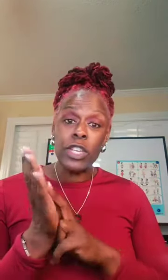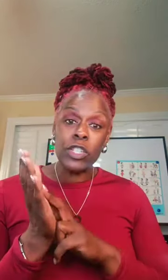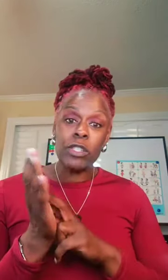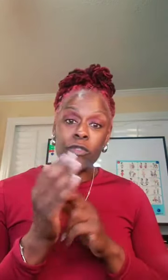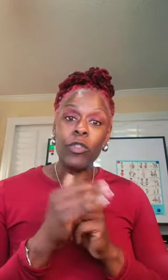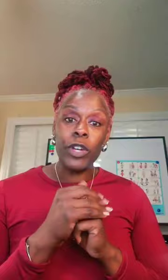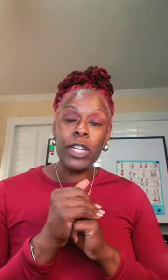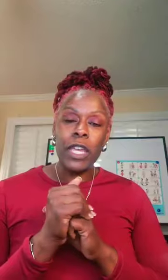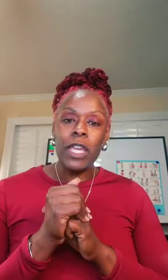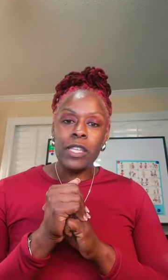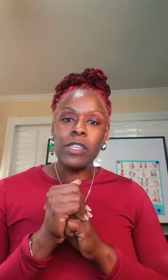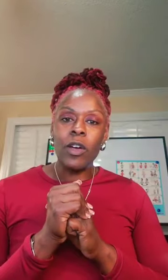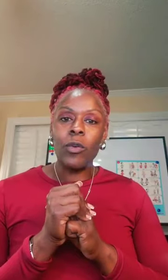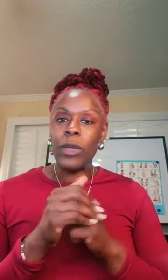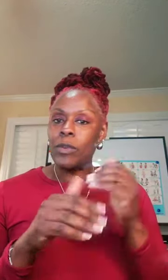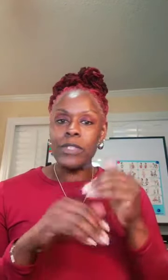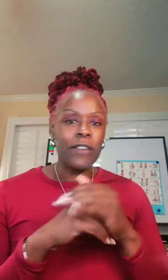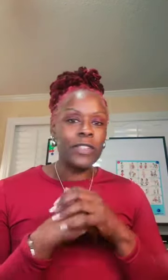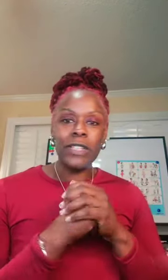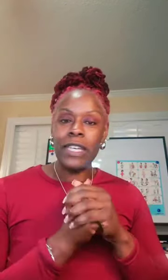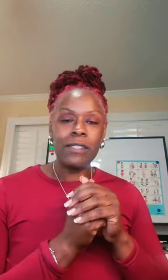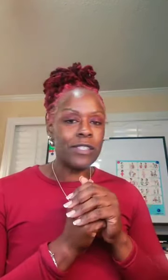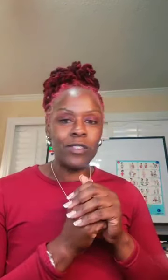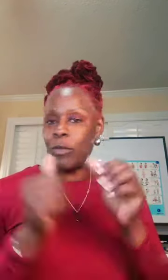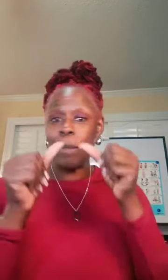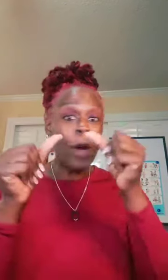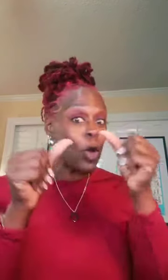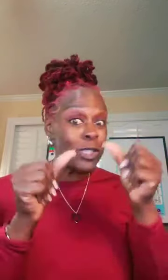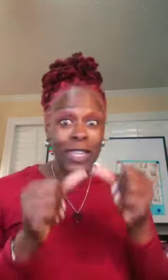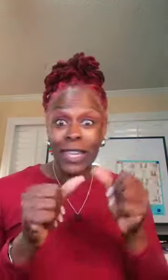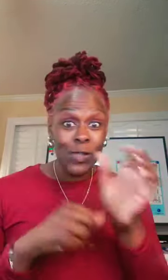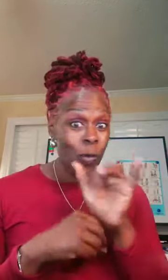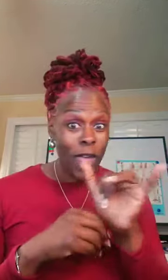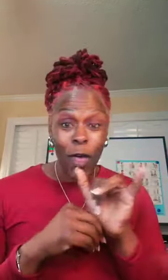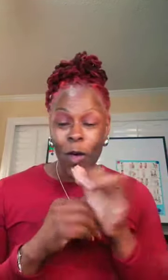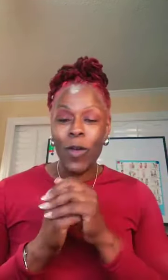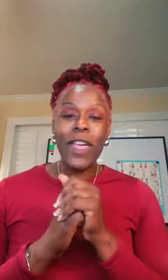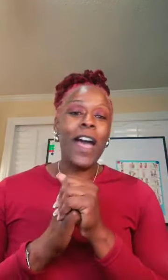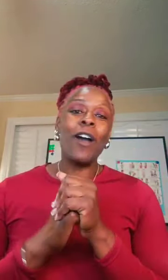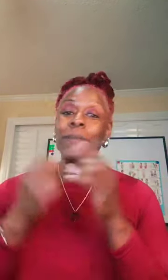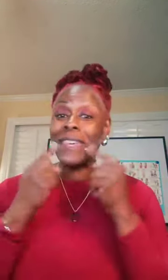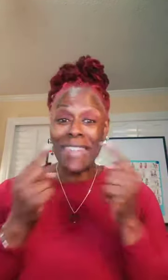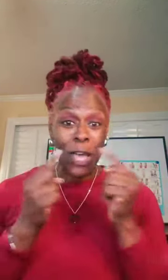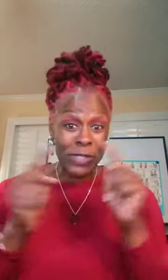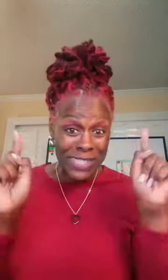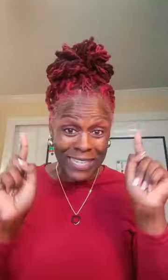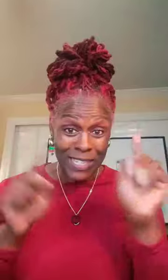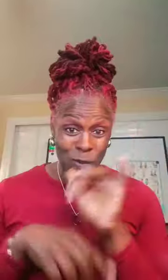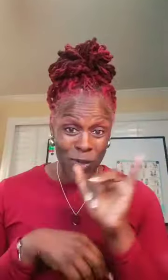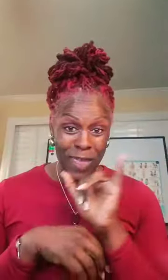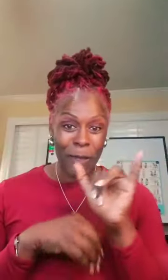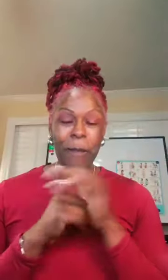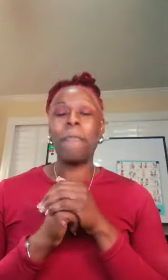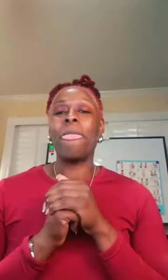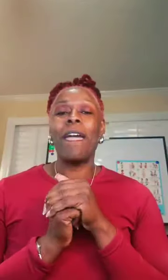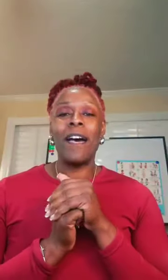registrations for it. So we will definitely we'll be posting as well. I'll be announcing as well.